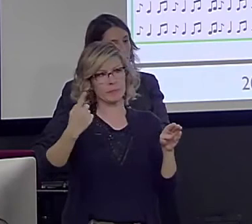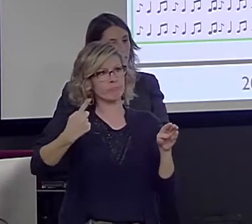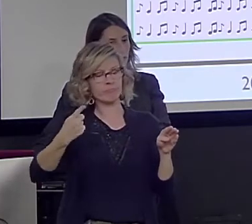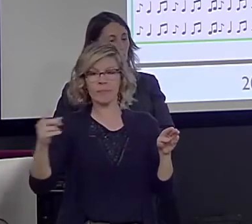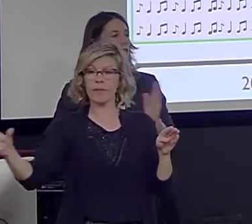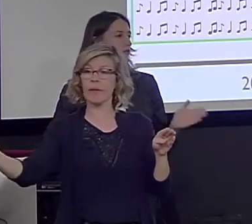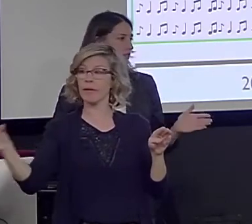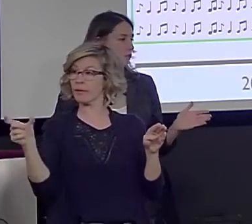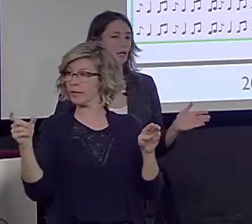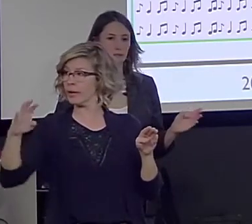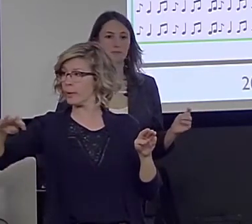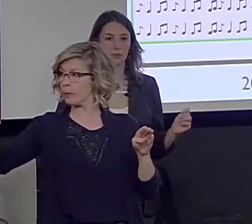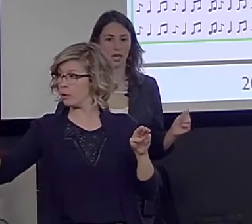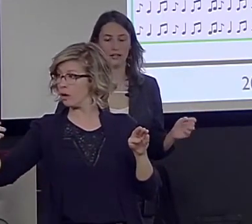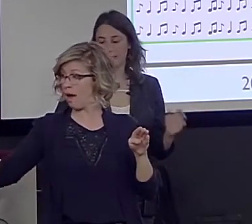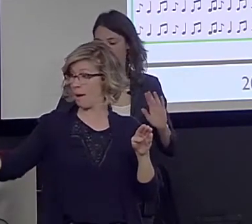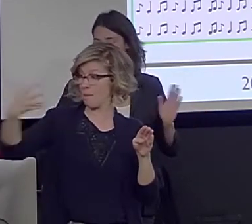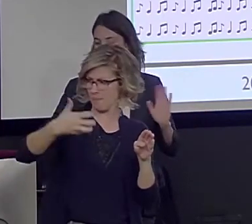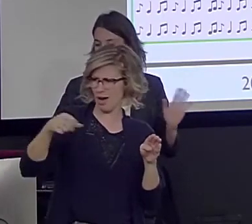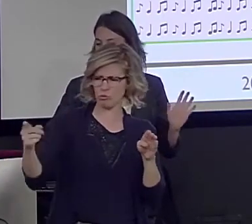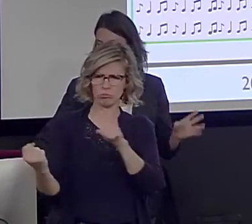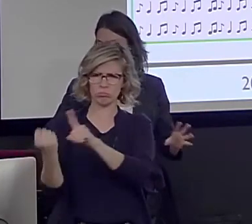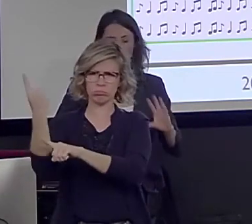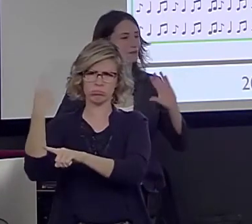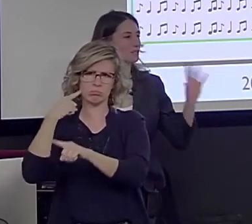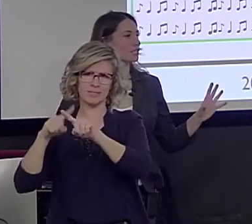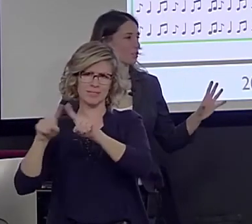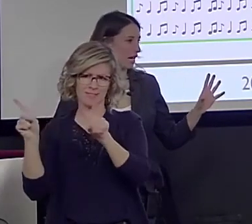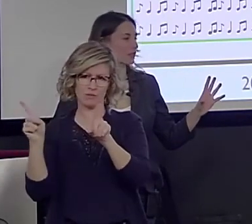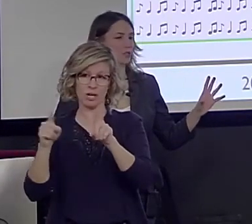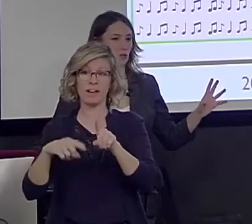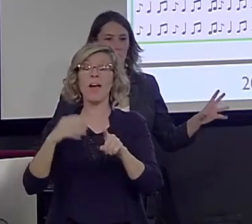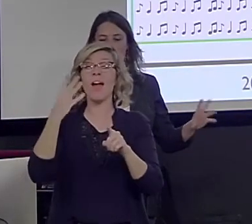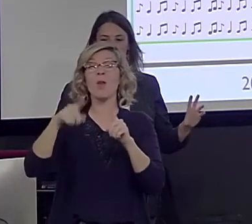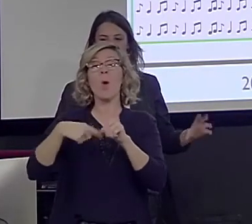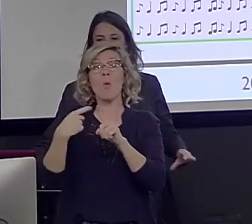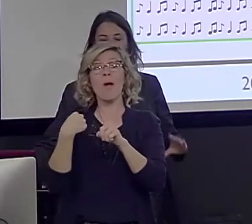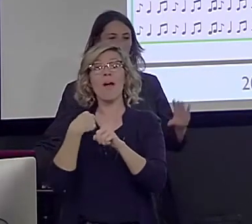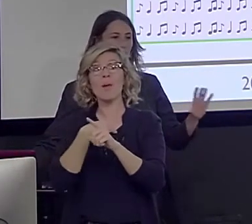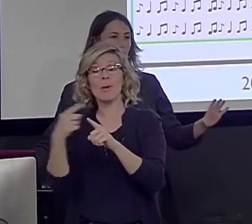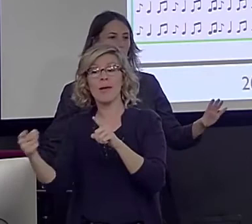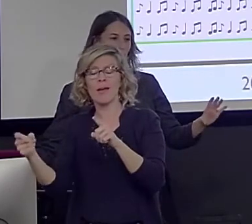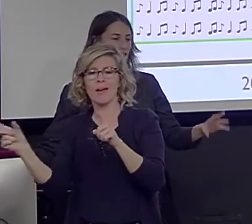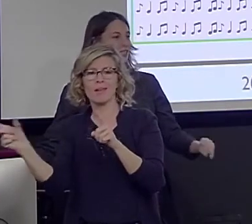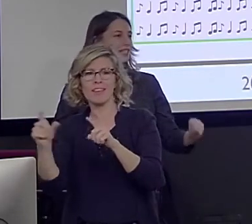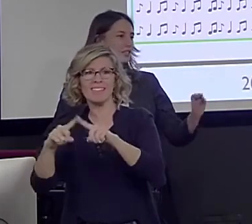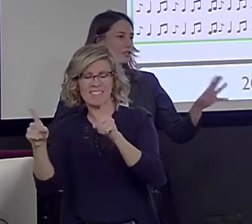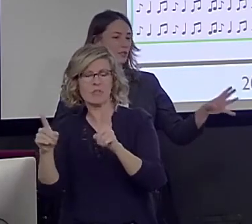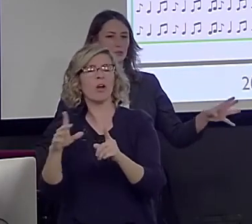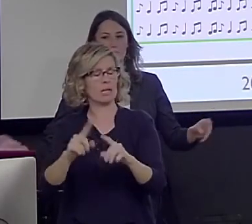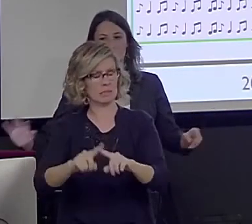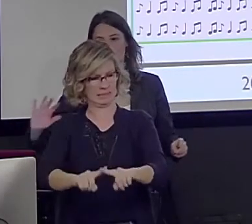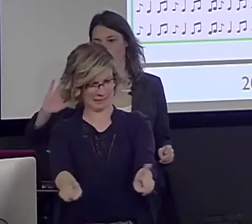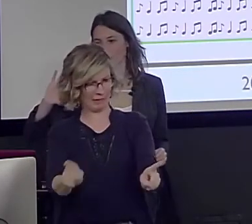that same melody or a different one. Okay? And when things change, they really change. So it went from like a guitar to a